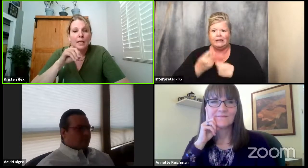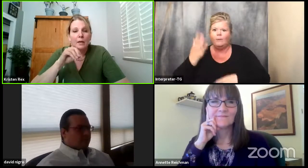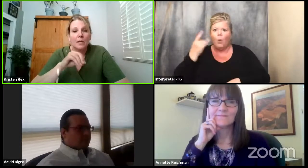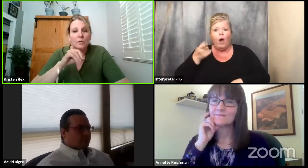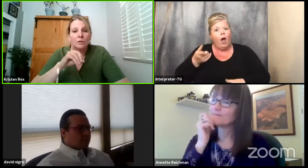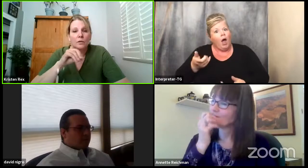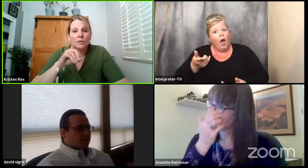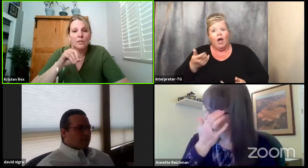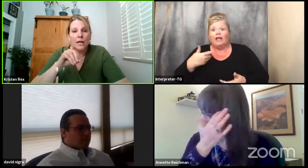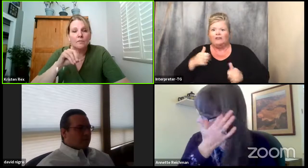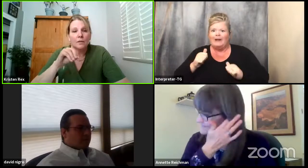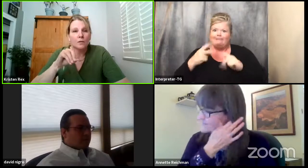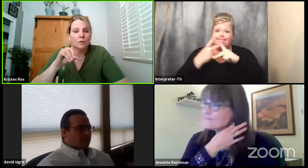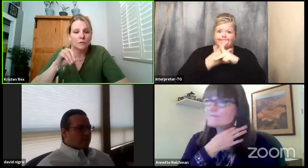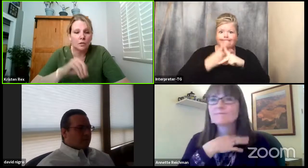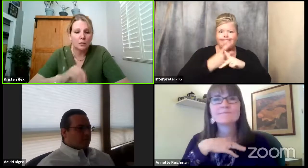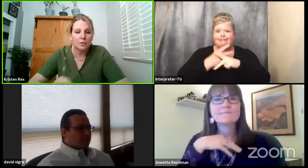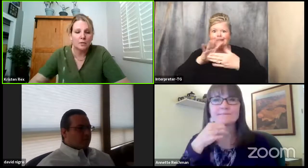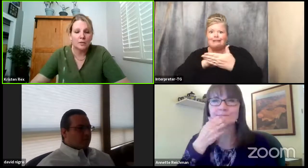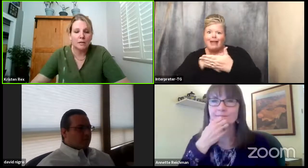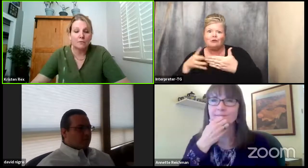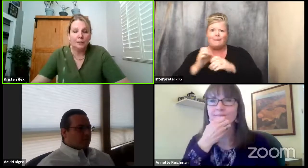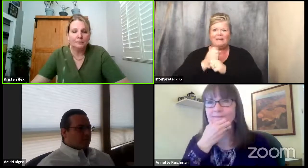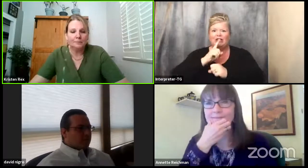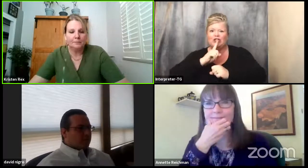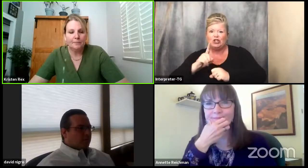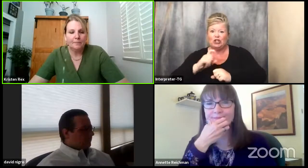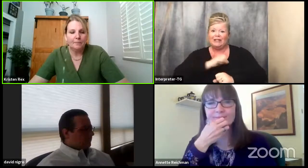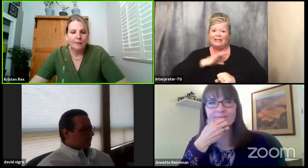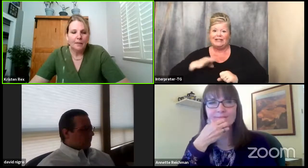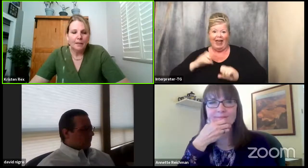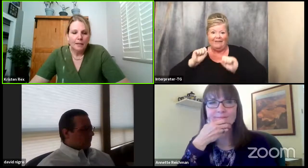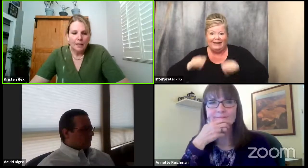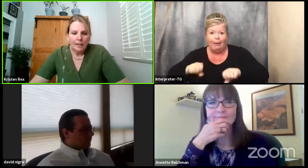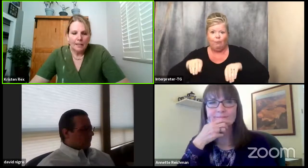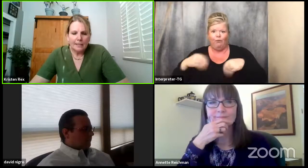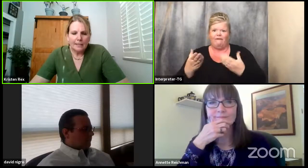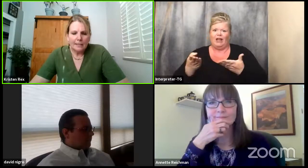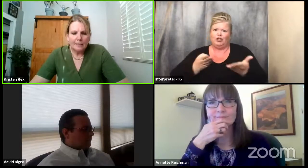down and make sure their staff can serve students safely.